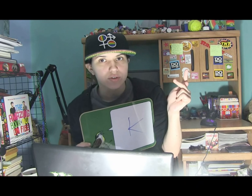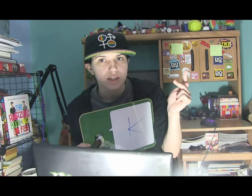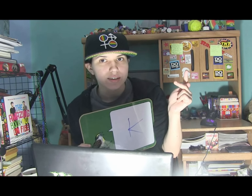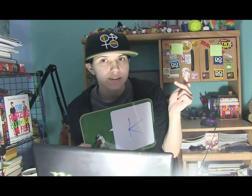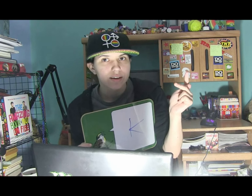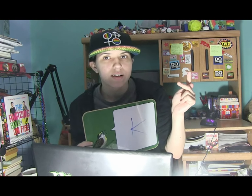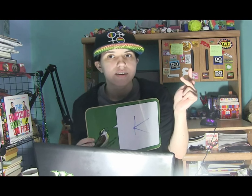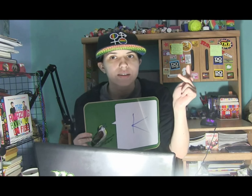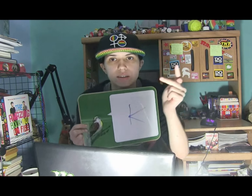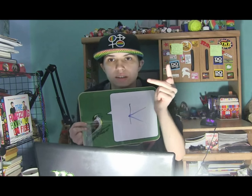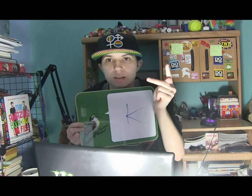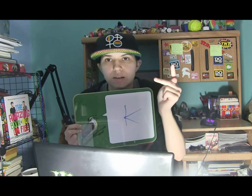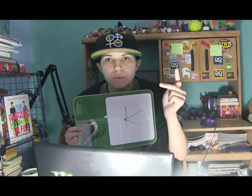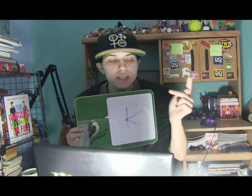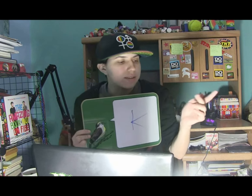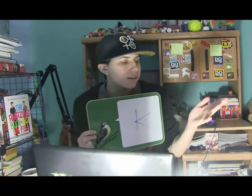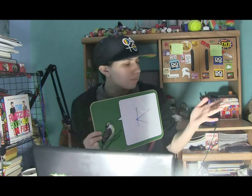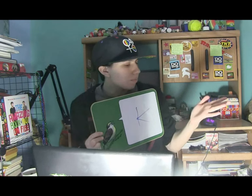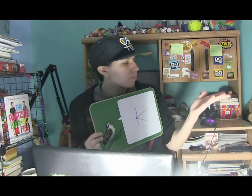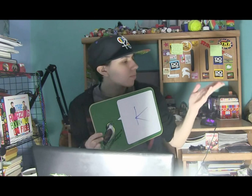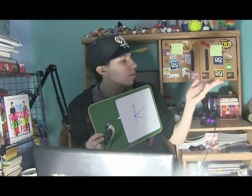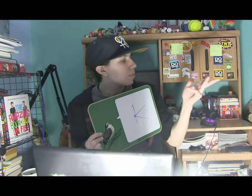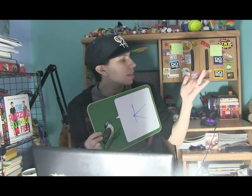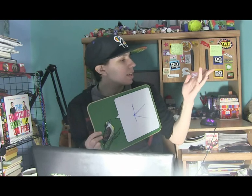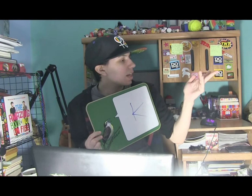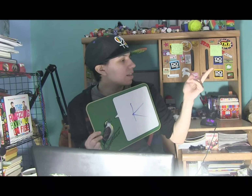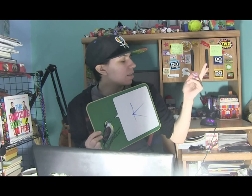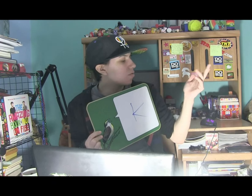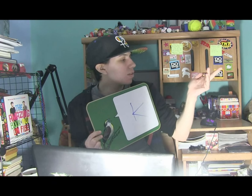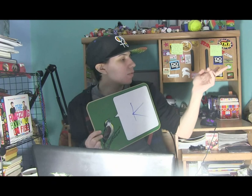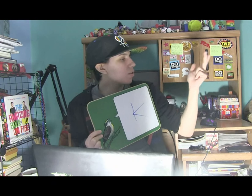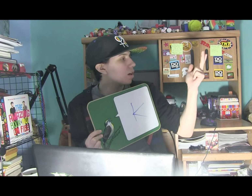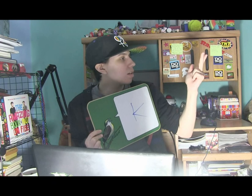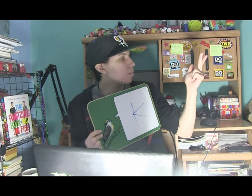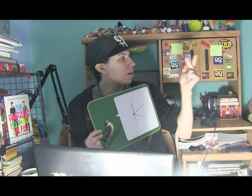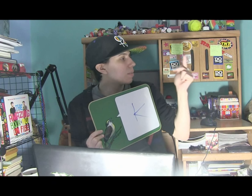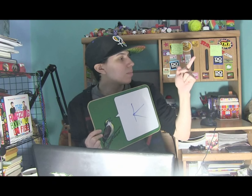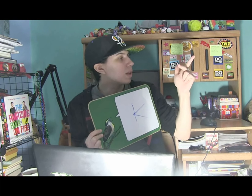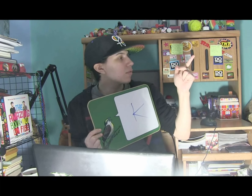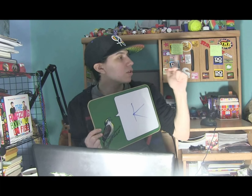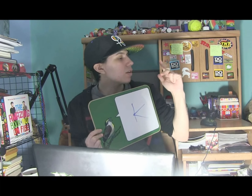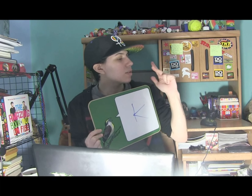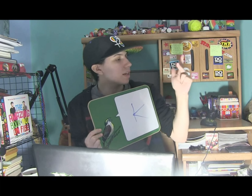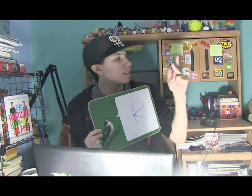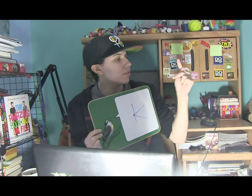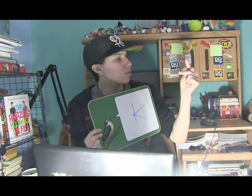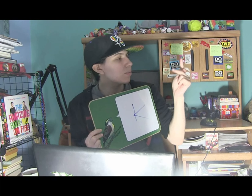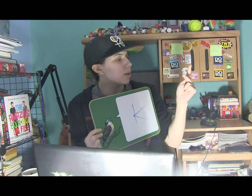hurting. But yes, pinky and ring finger on the palm, middle finger out, index finger up,